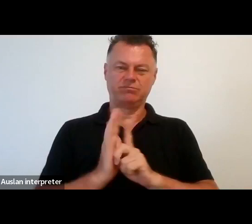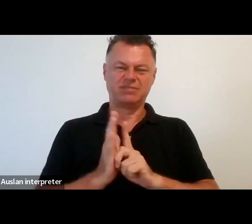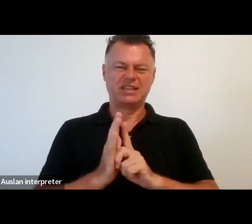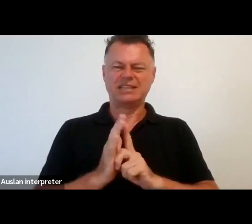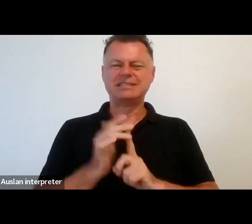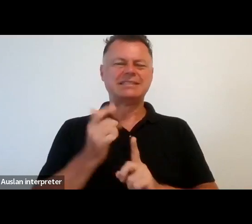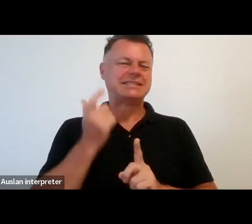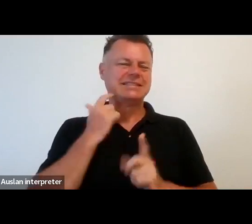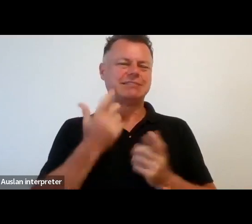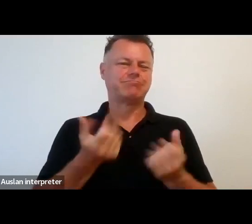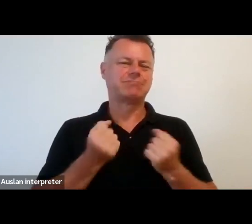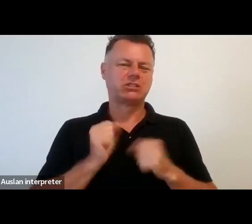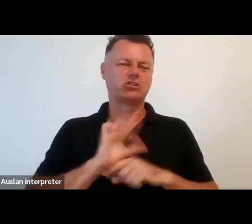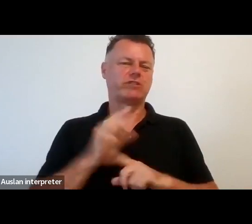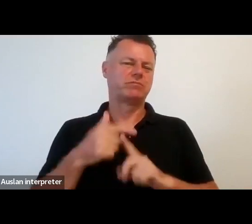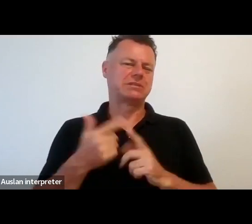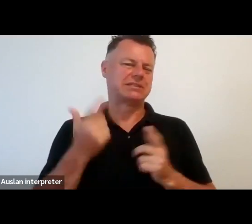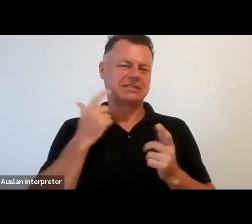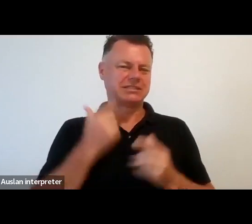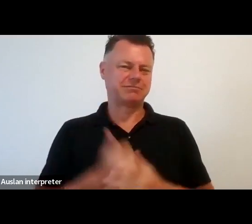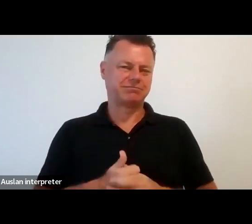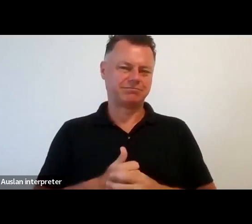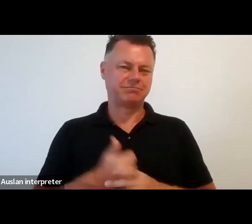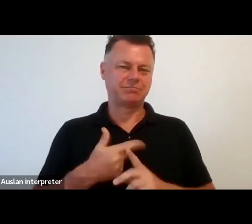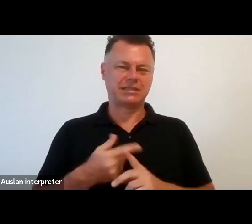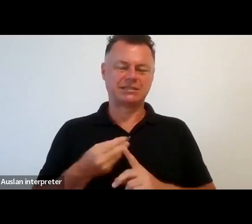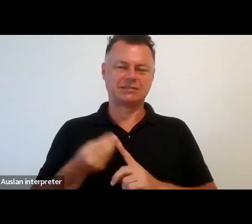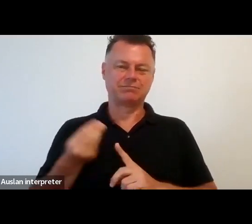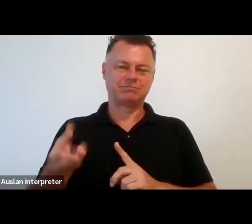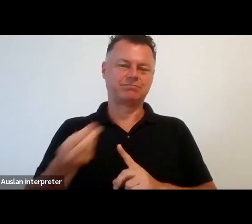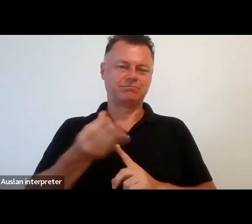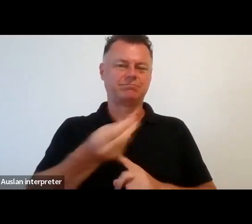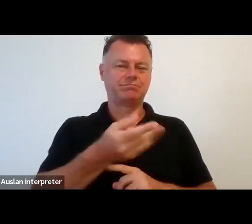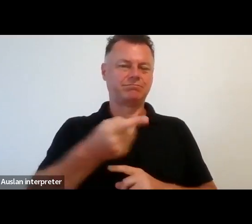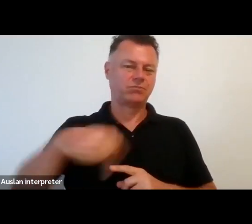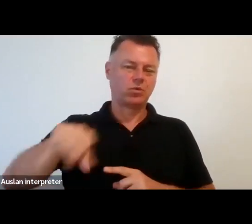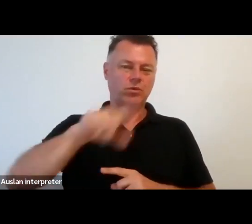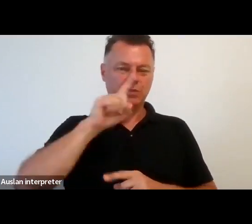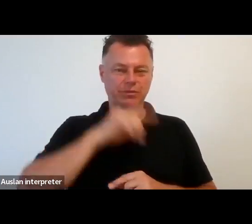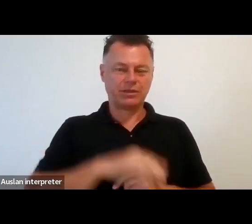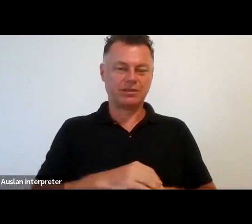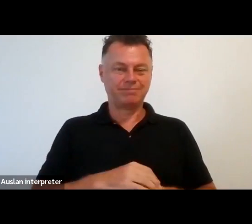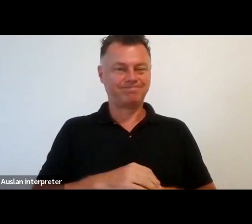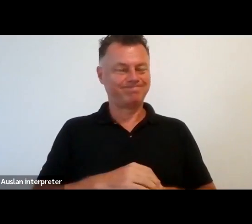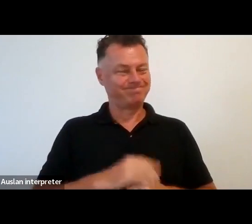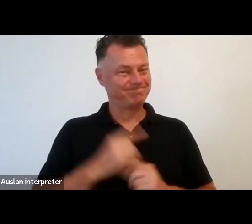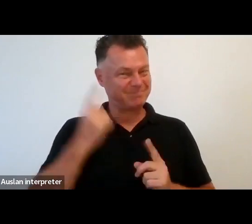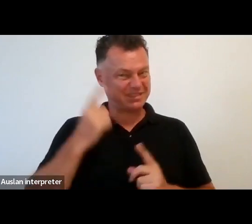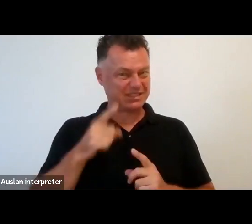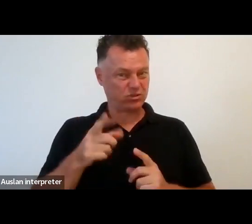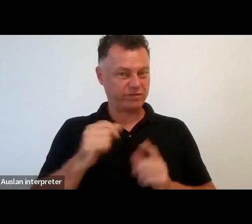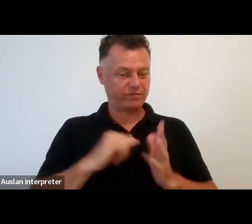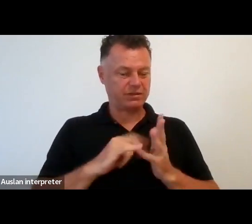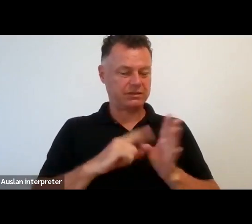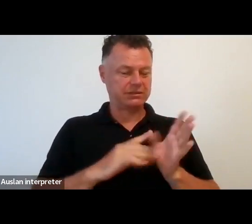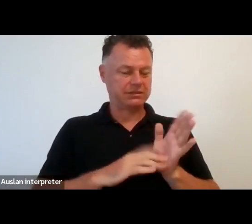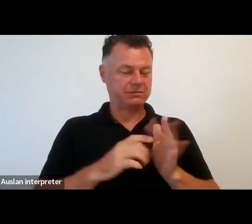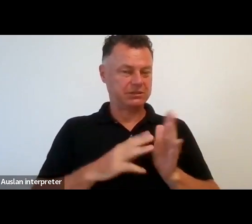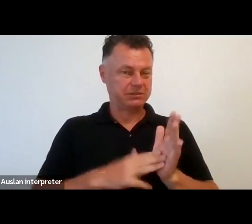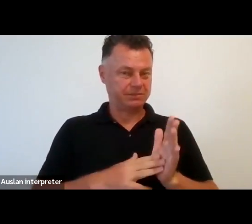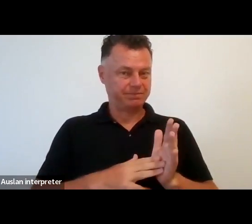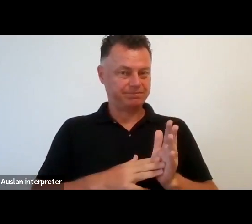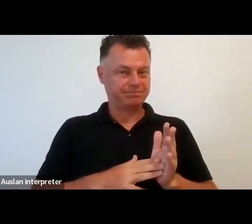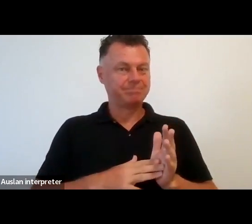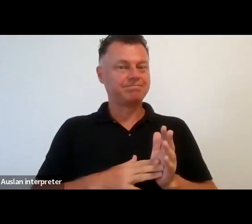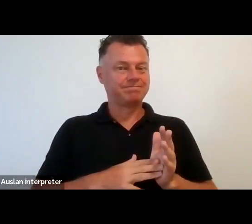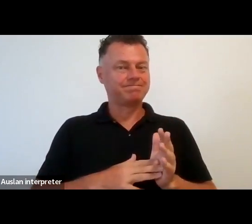contracting the virus and also transmitting it. So they too need to consider, one, if they've got symptoms, obviously to test